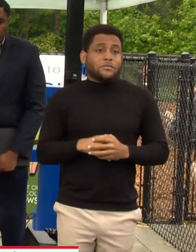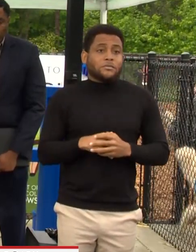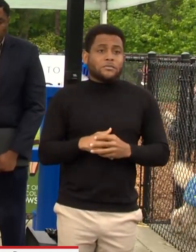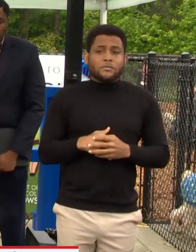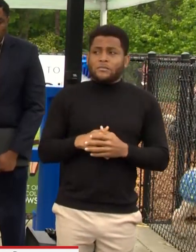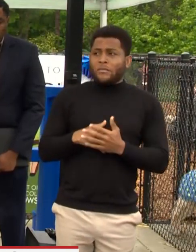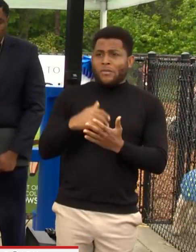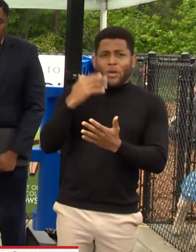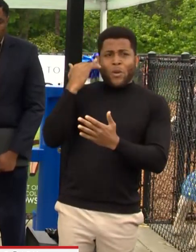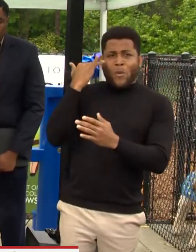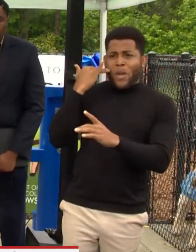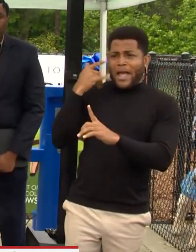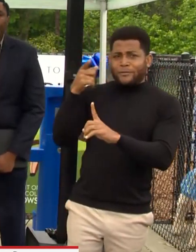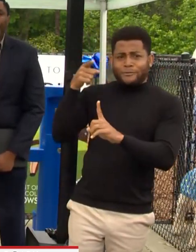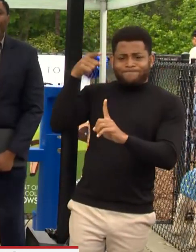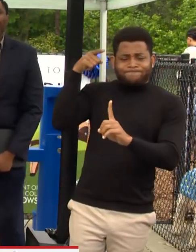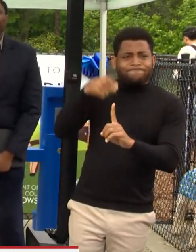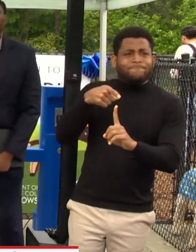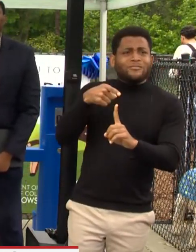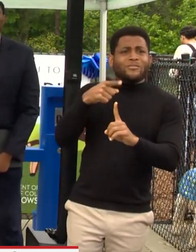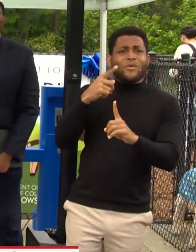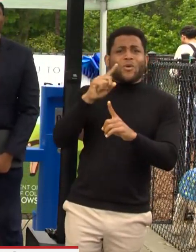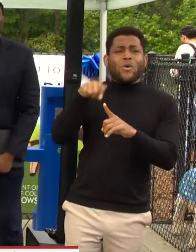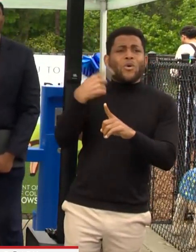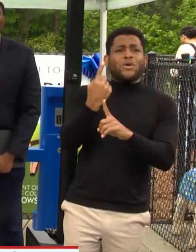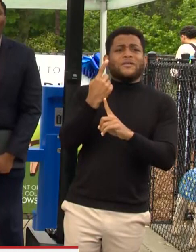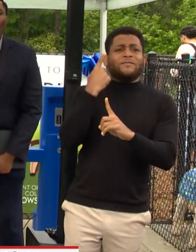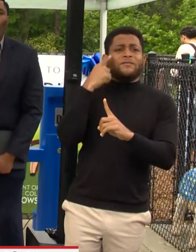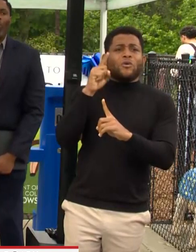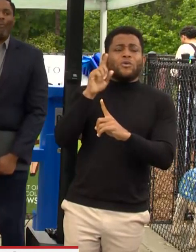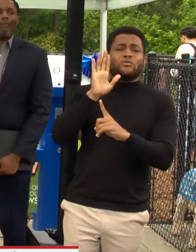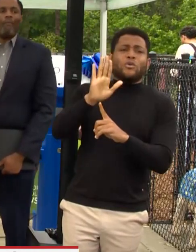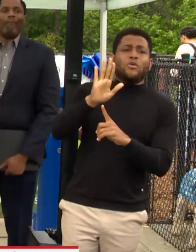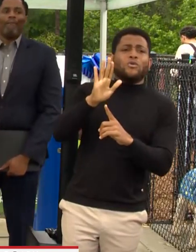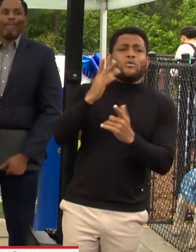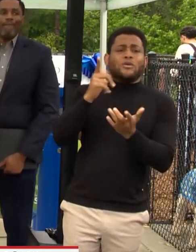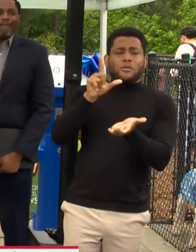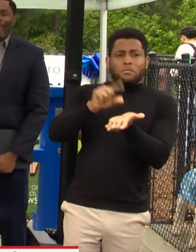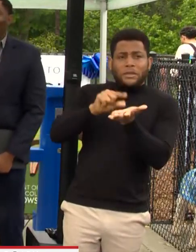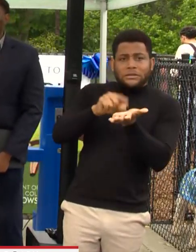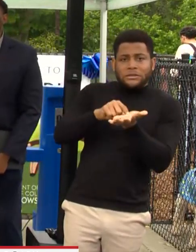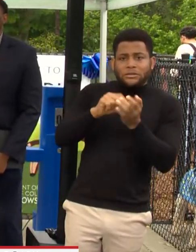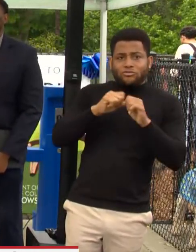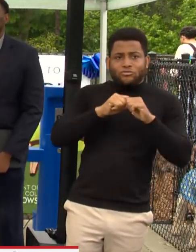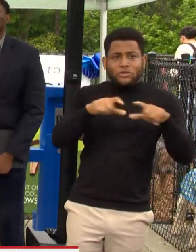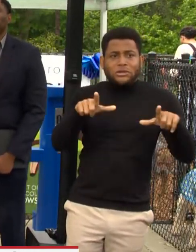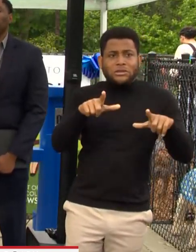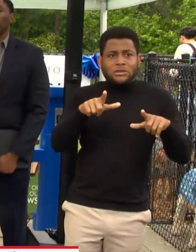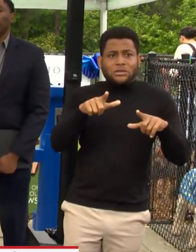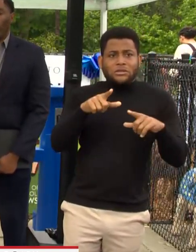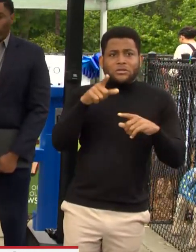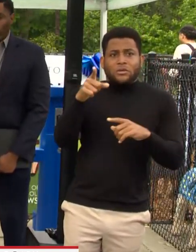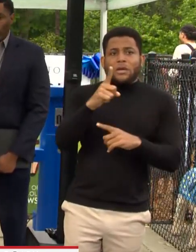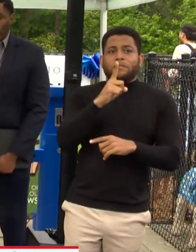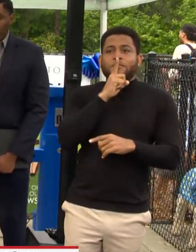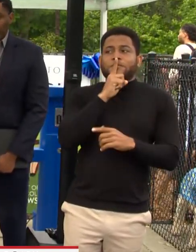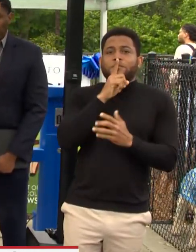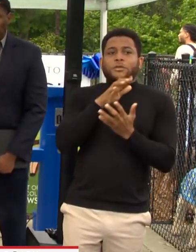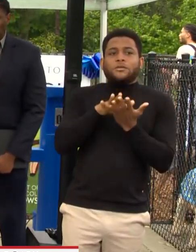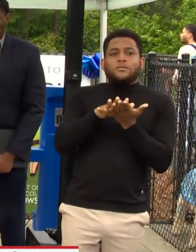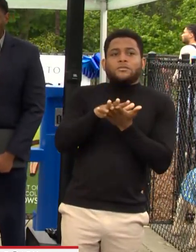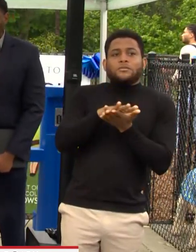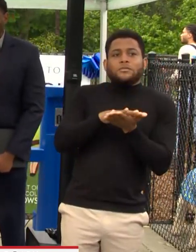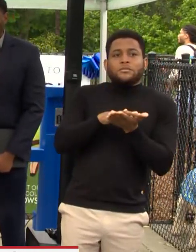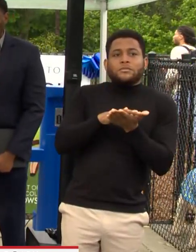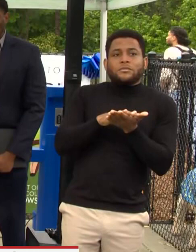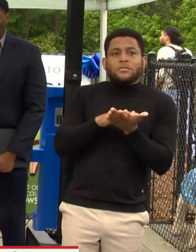only billed then as just on the press releases going out? Mayor Bowser will travel to Augusta, Georgia as part of sports and economic development visit. And I